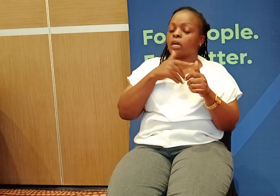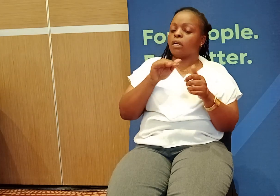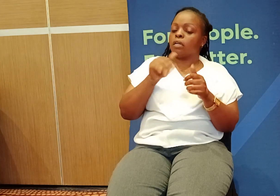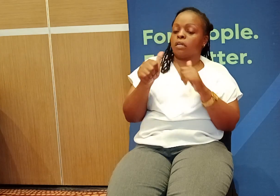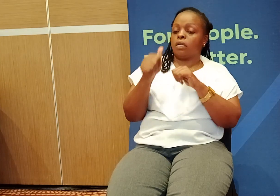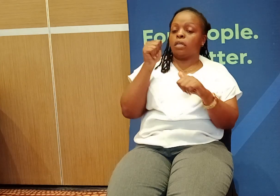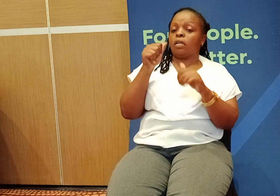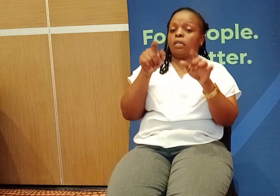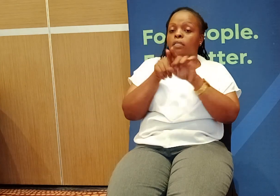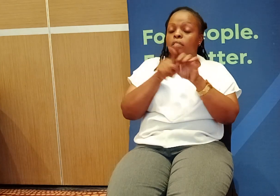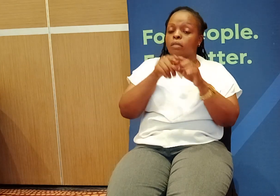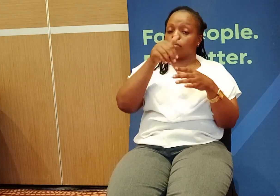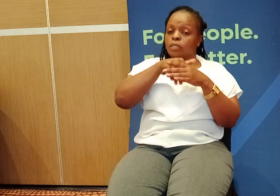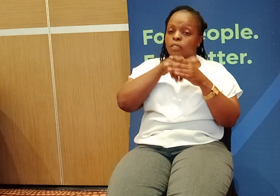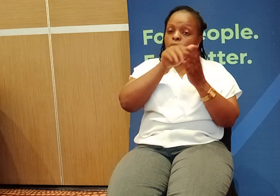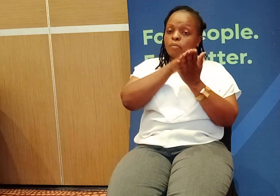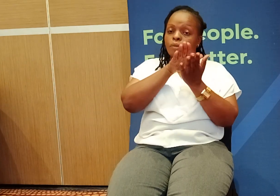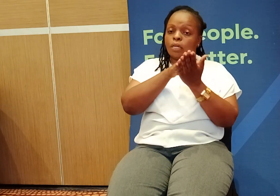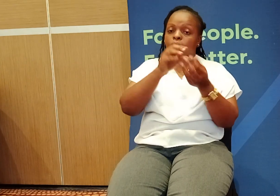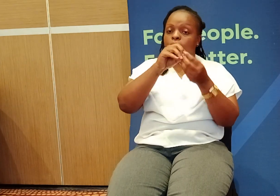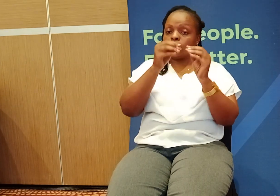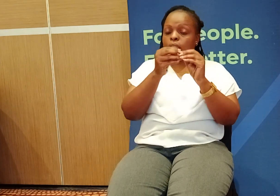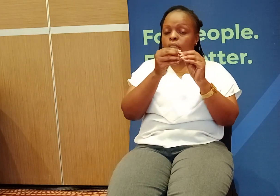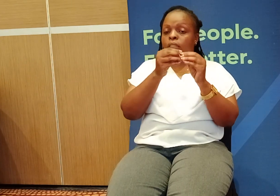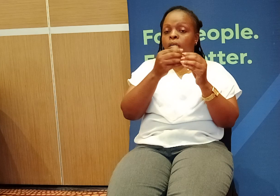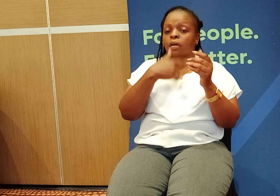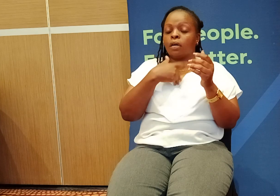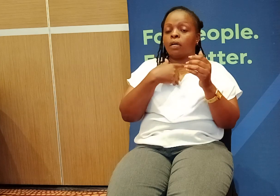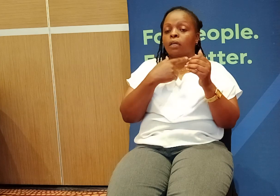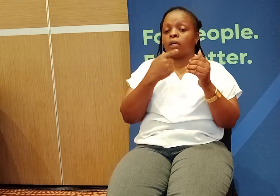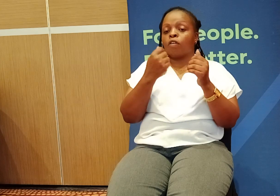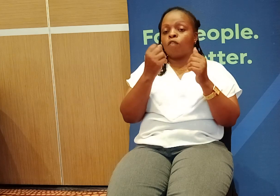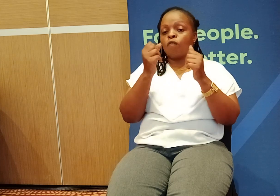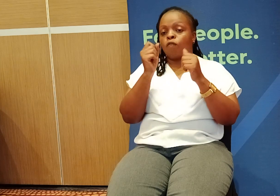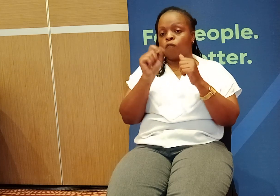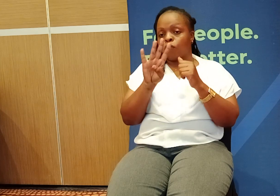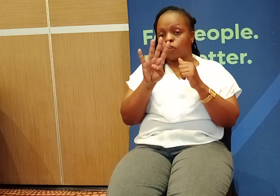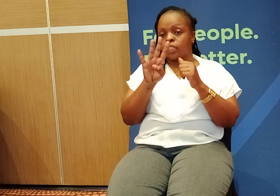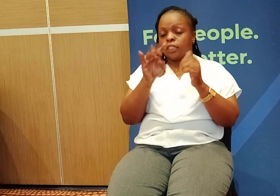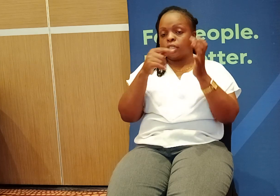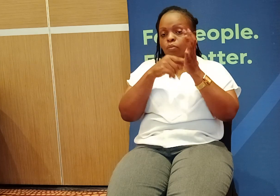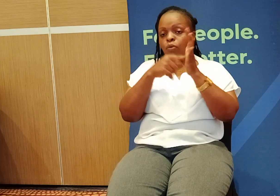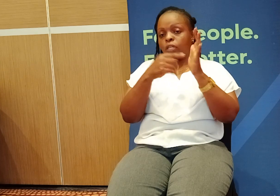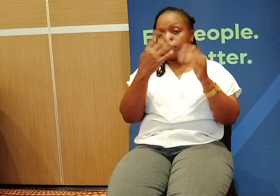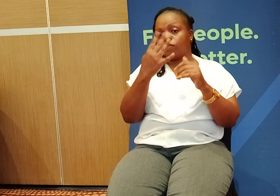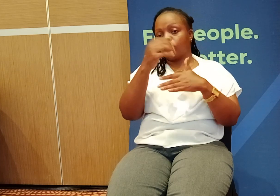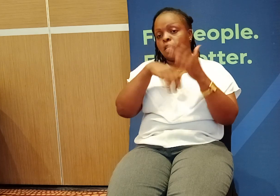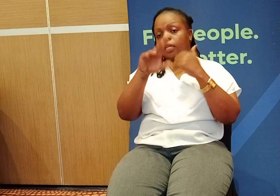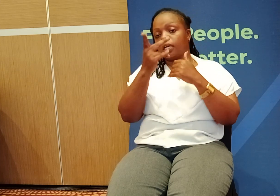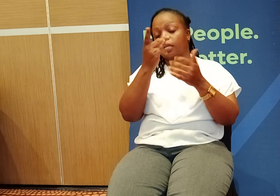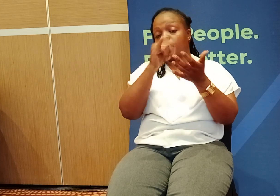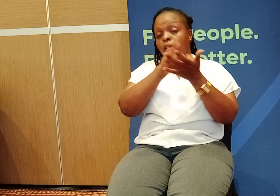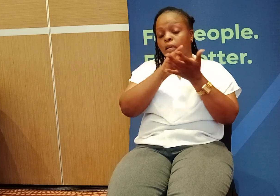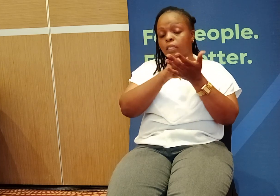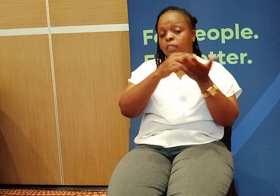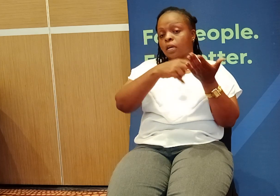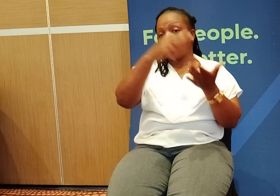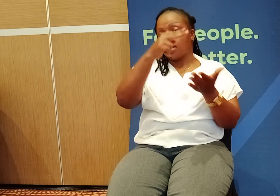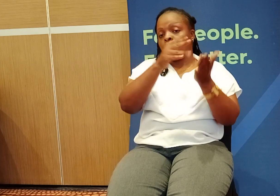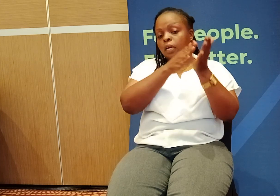interbank rate hits a high of 14.4 in Kenya. So that just tells you it was a very high interest environment that we